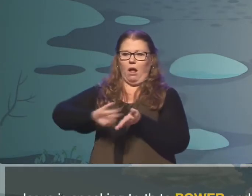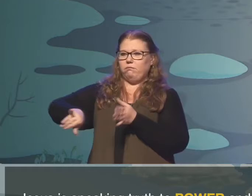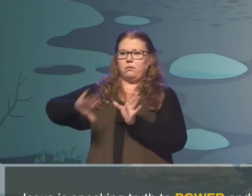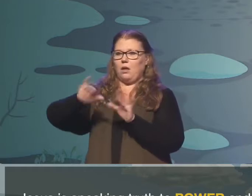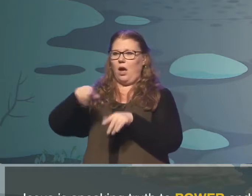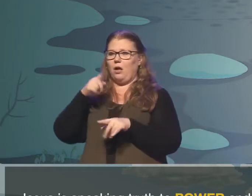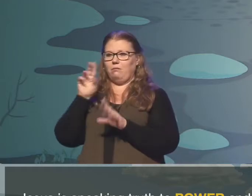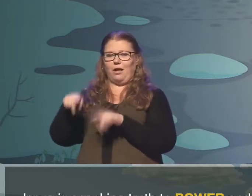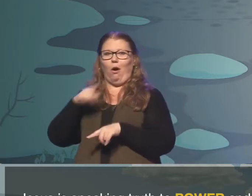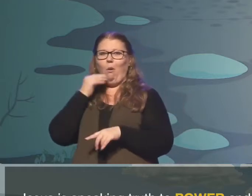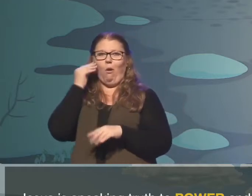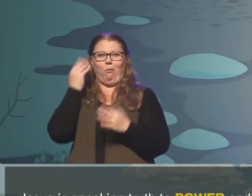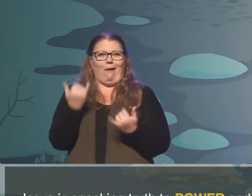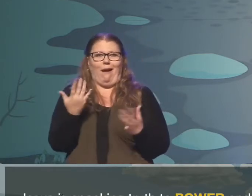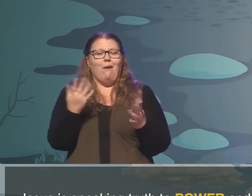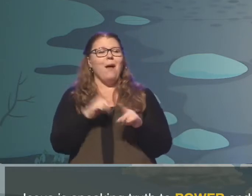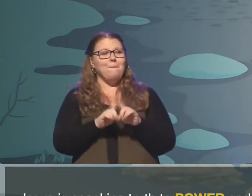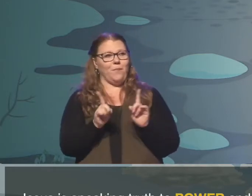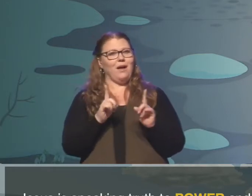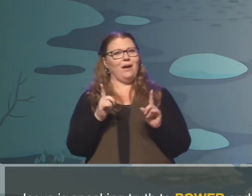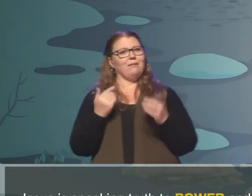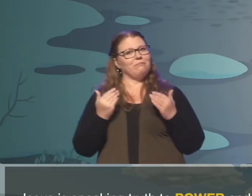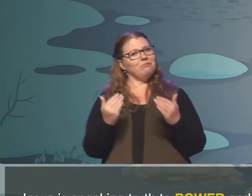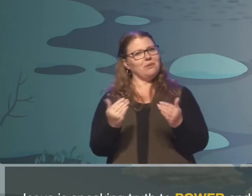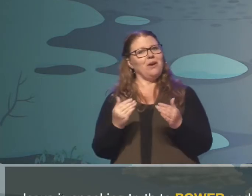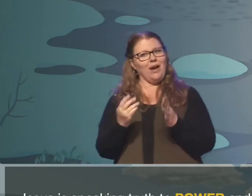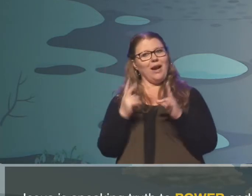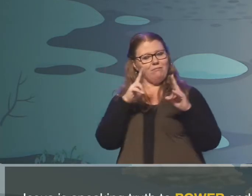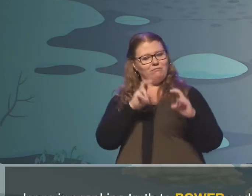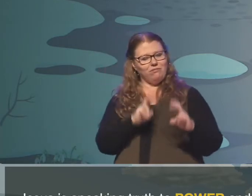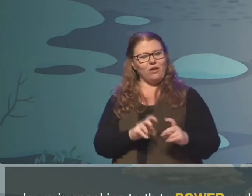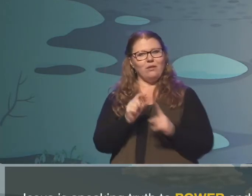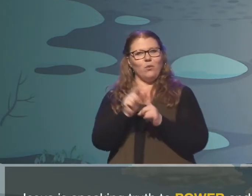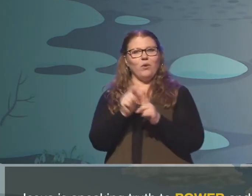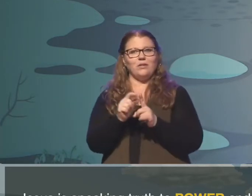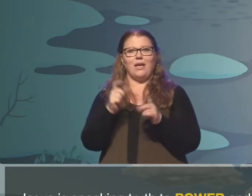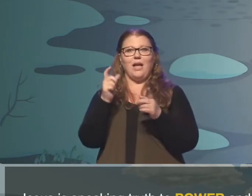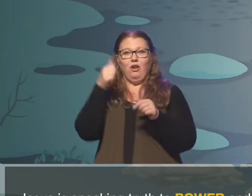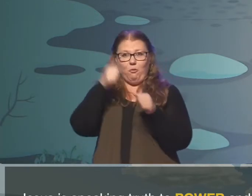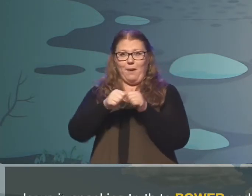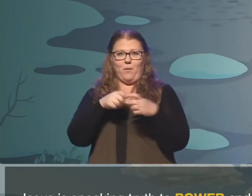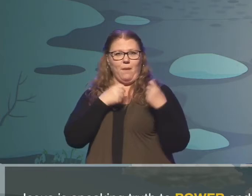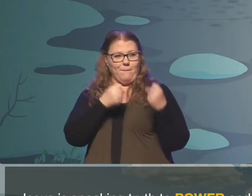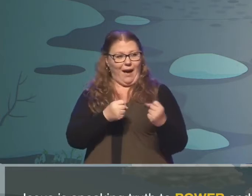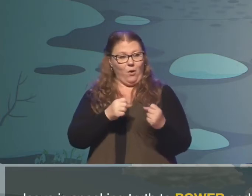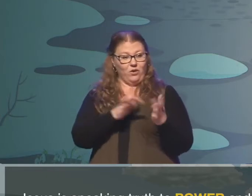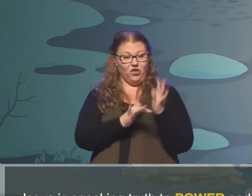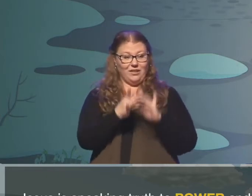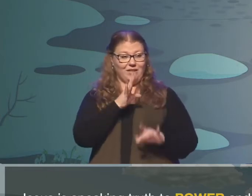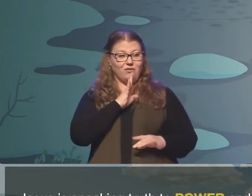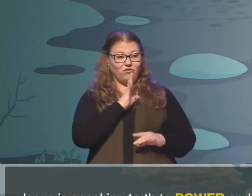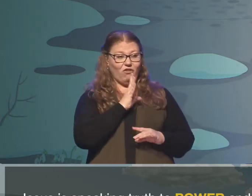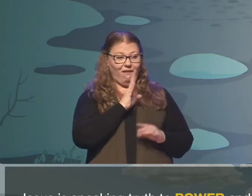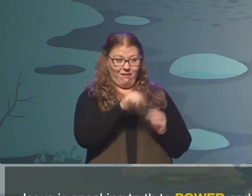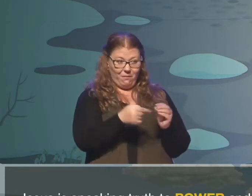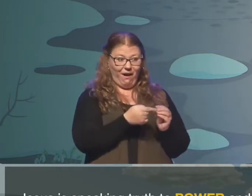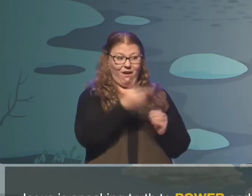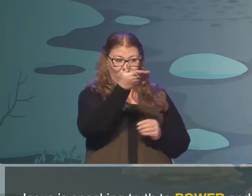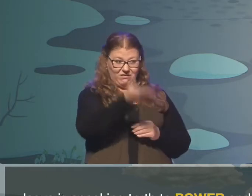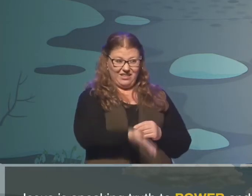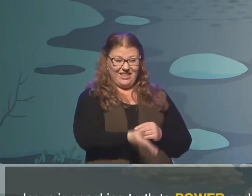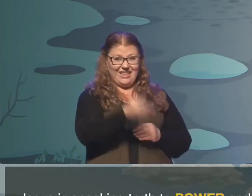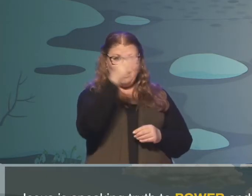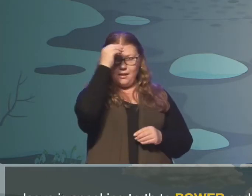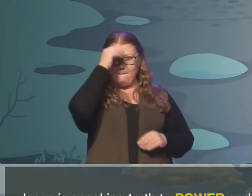right? But here we go. Let's jump in and look at these words, right? Now, remember, the power that he's speaking to, all right, are